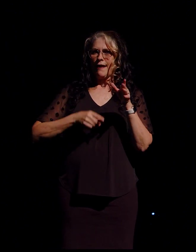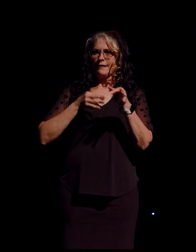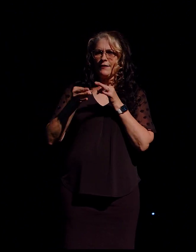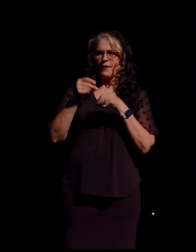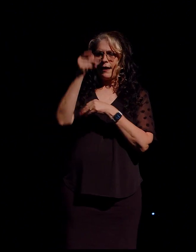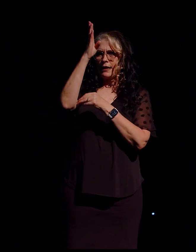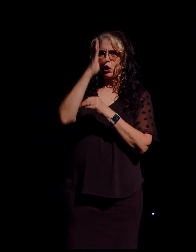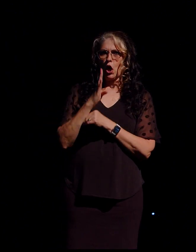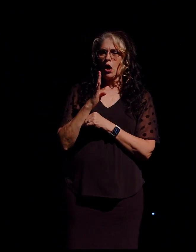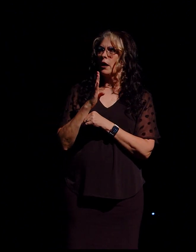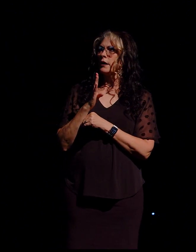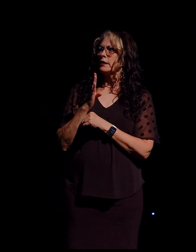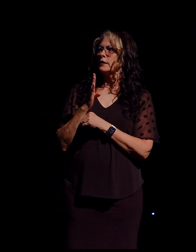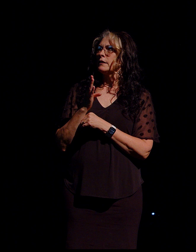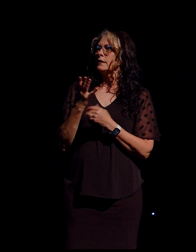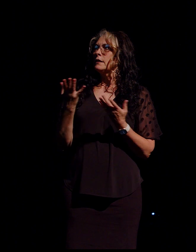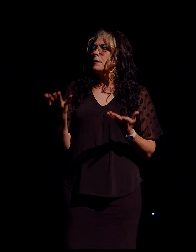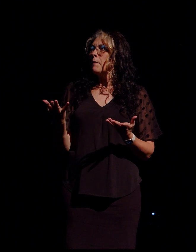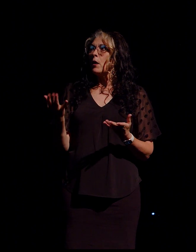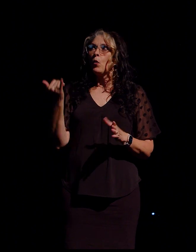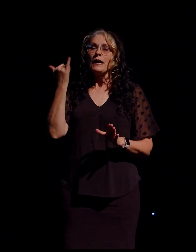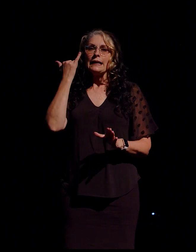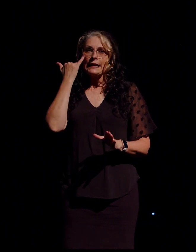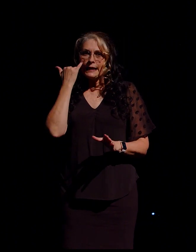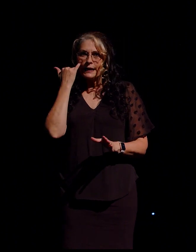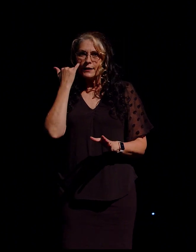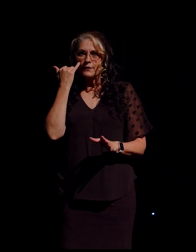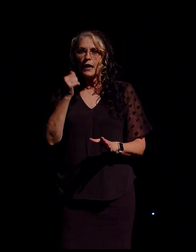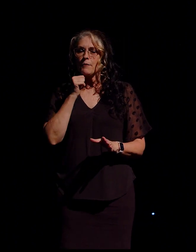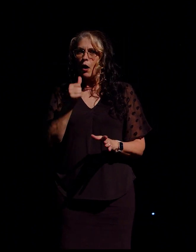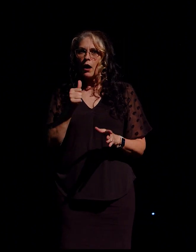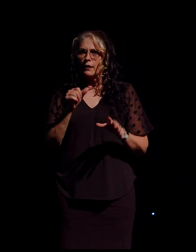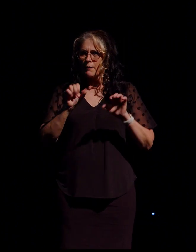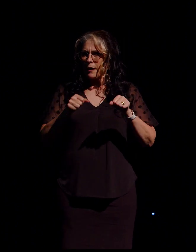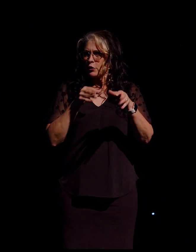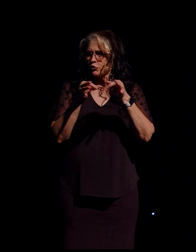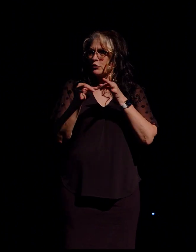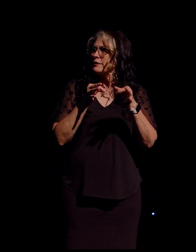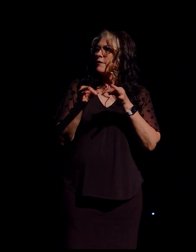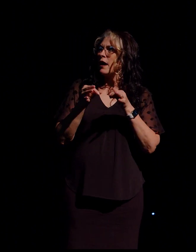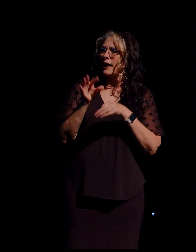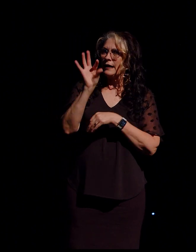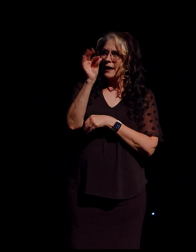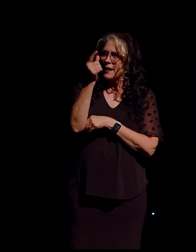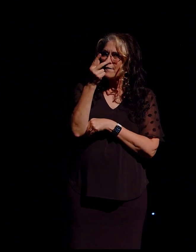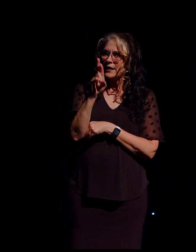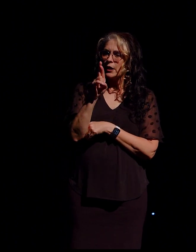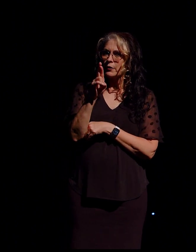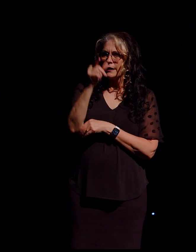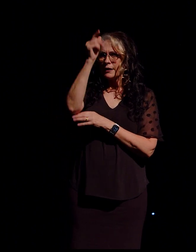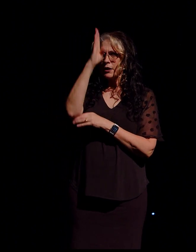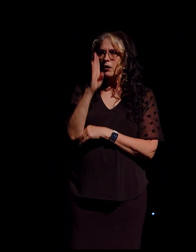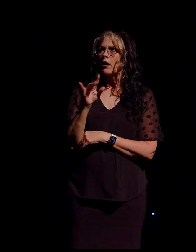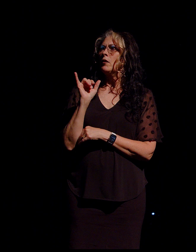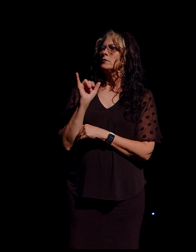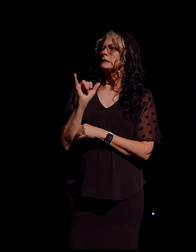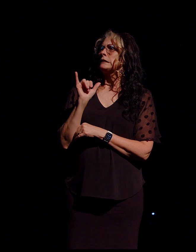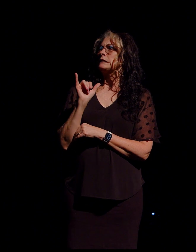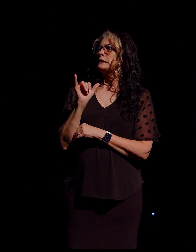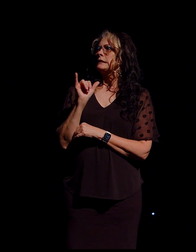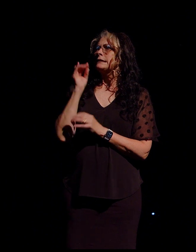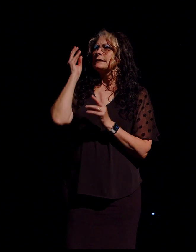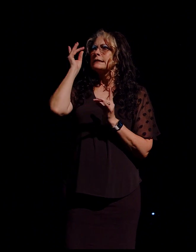God. So what if I'm not going to be able to define fearing God? And I went with that line of